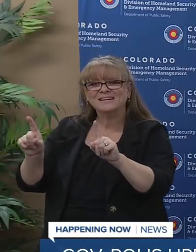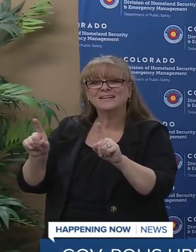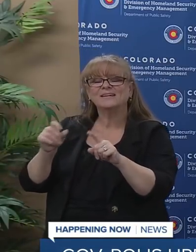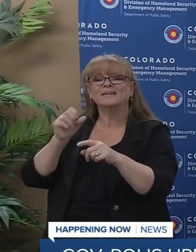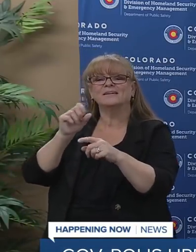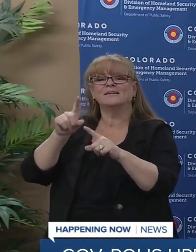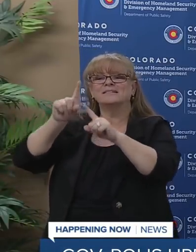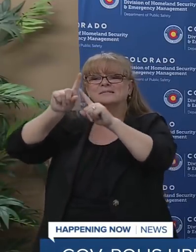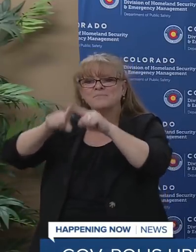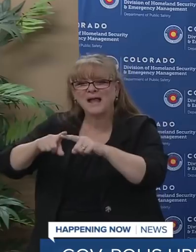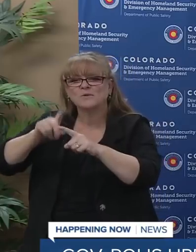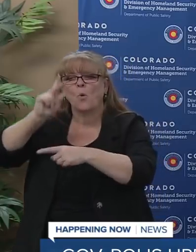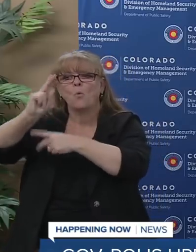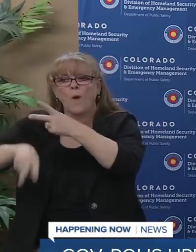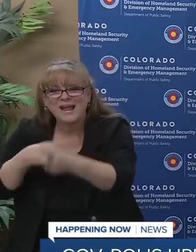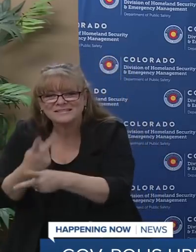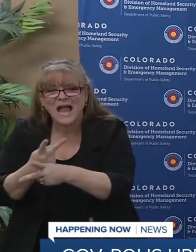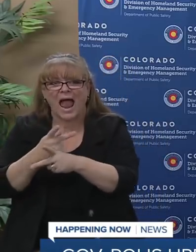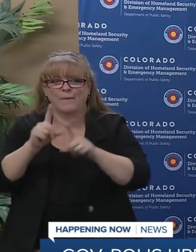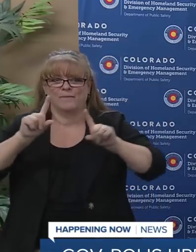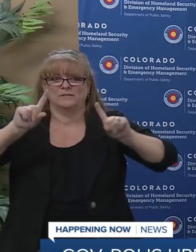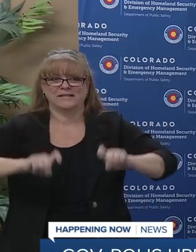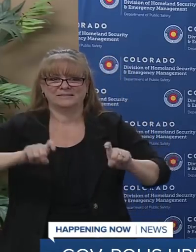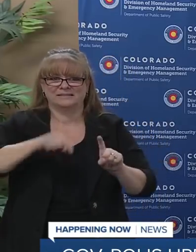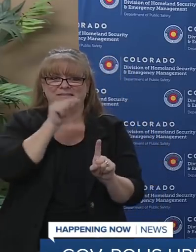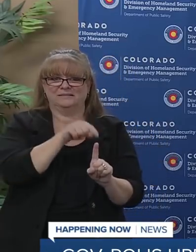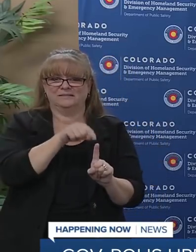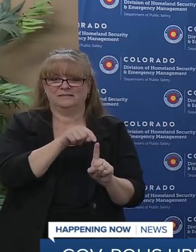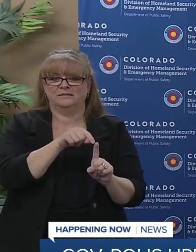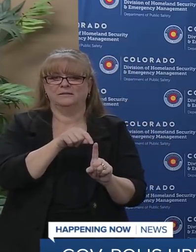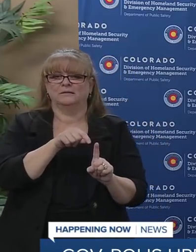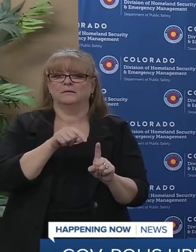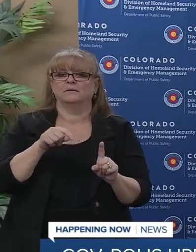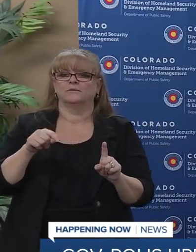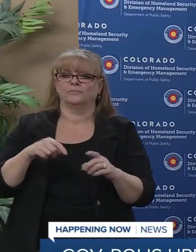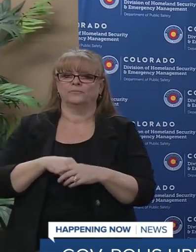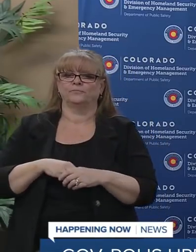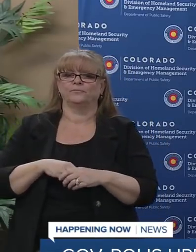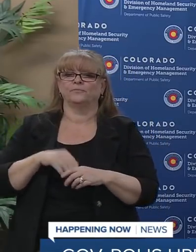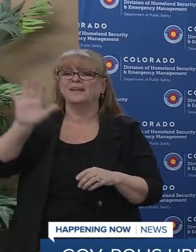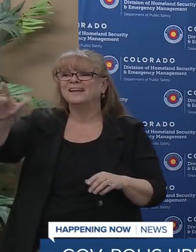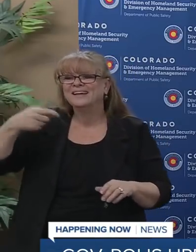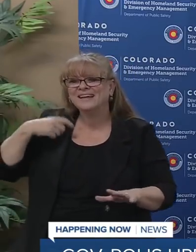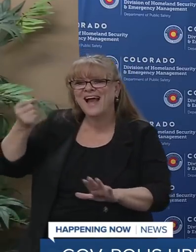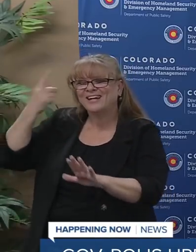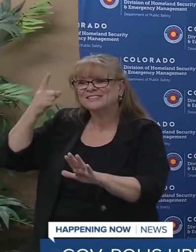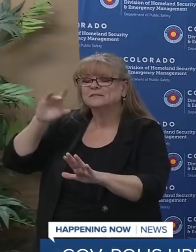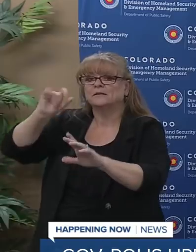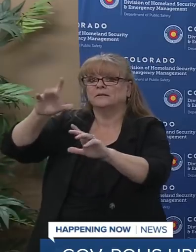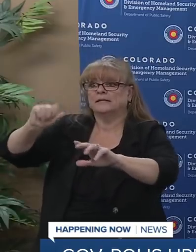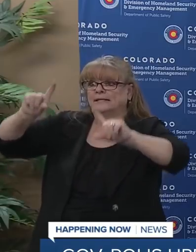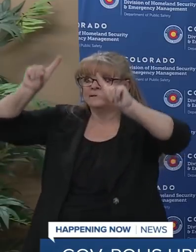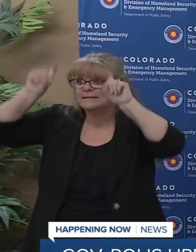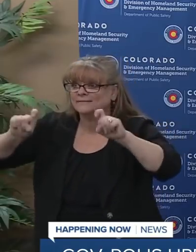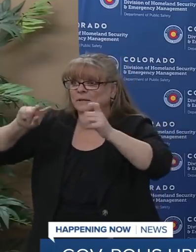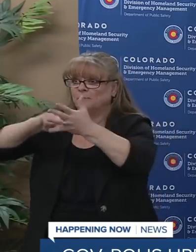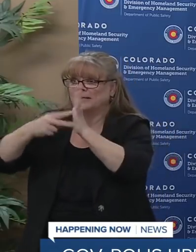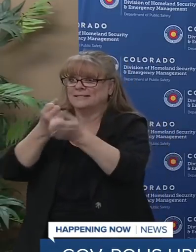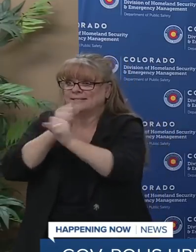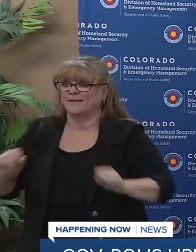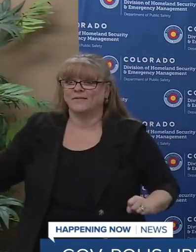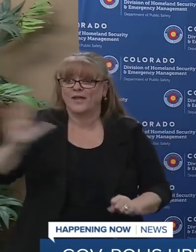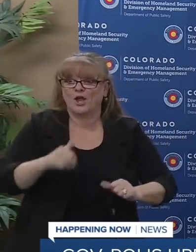after the virus can be transmitted. So it's not the act of testing that saves anybody. There's no medical treatment,